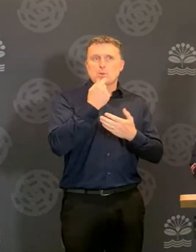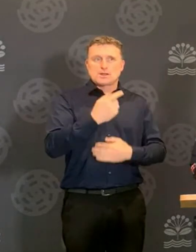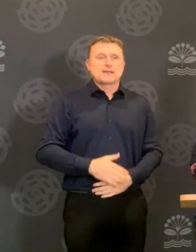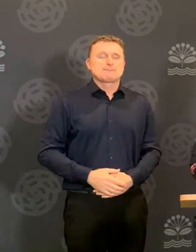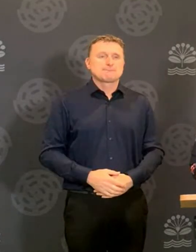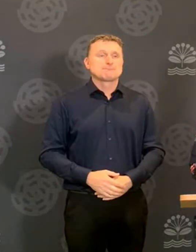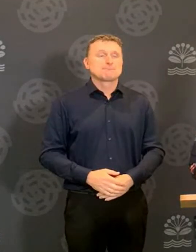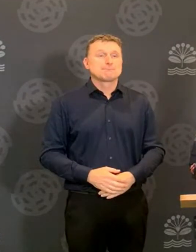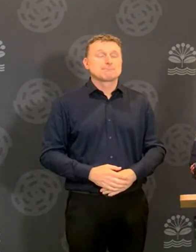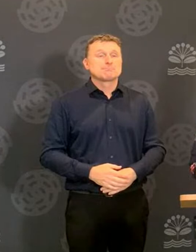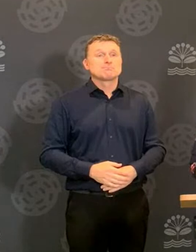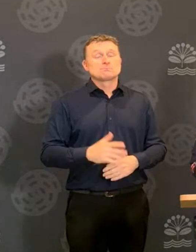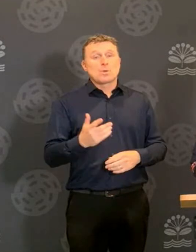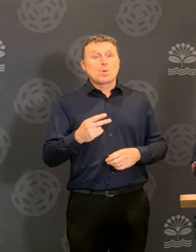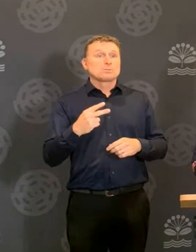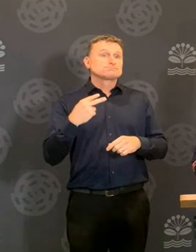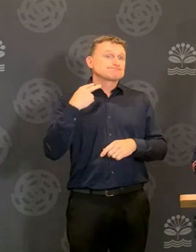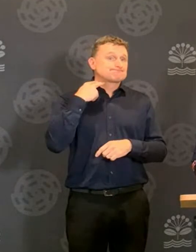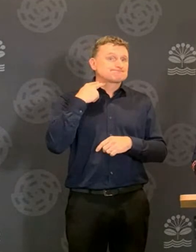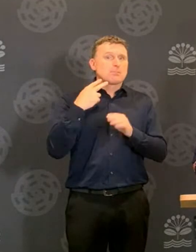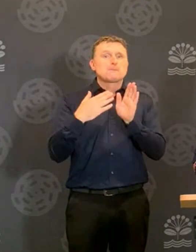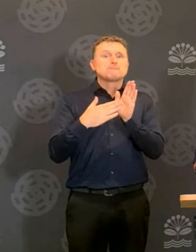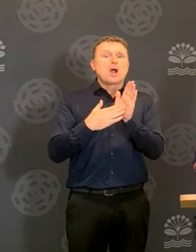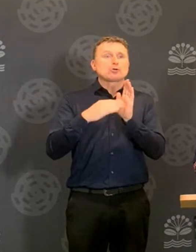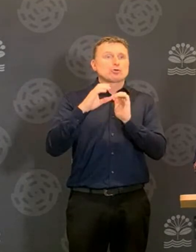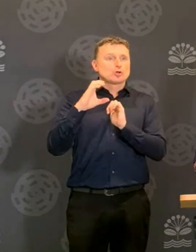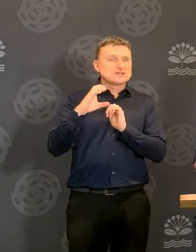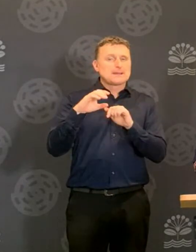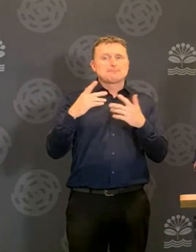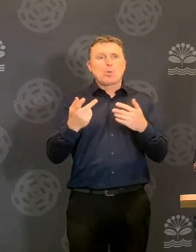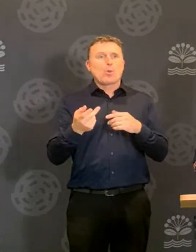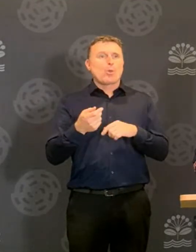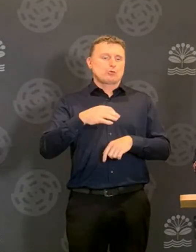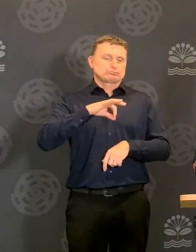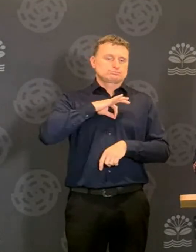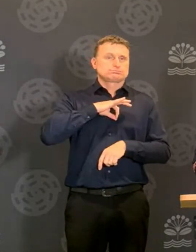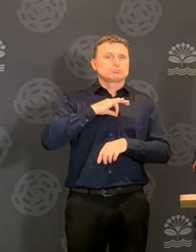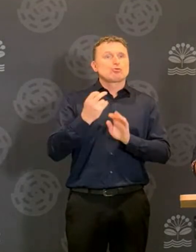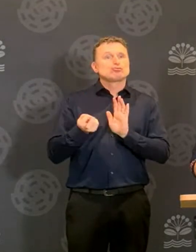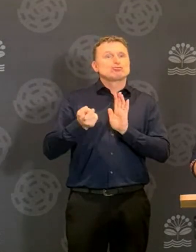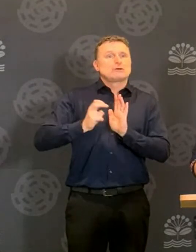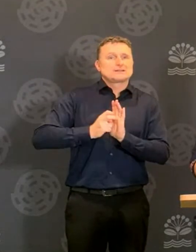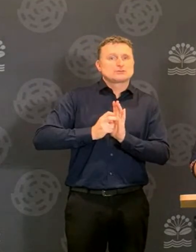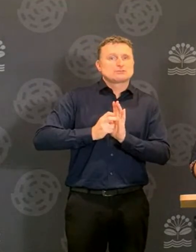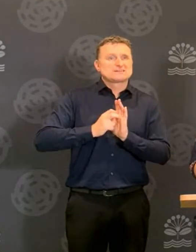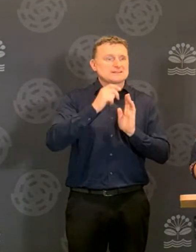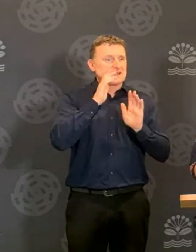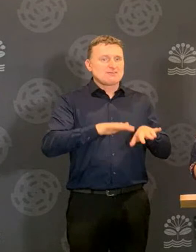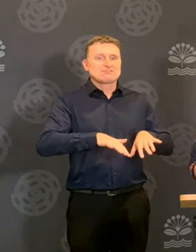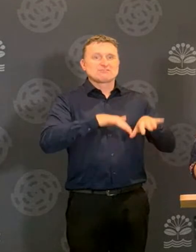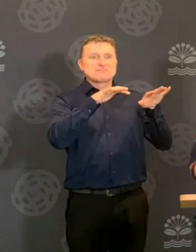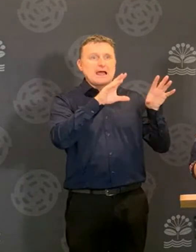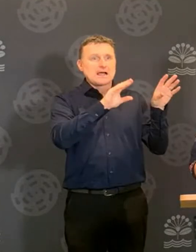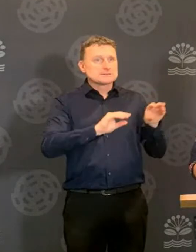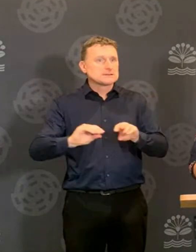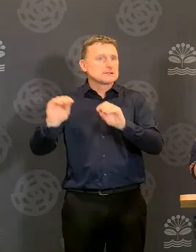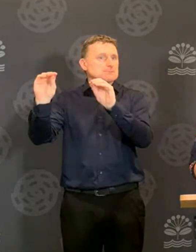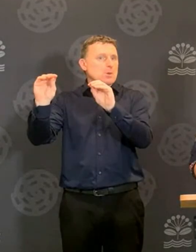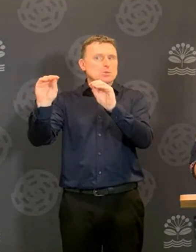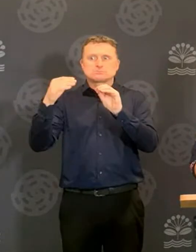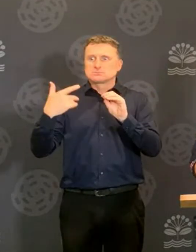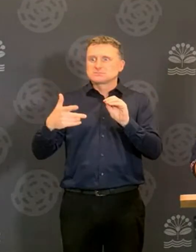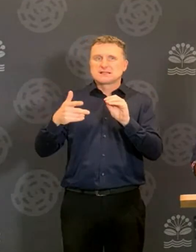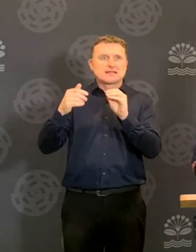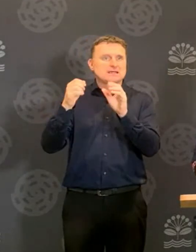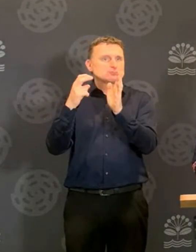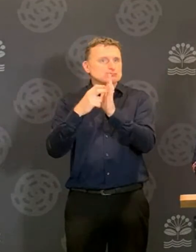We don't want registration and microchipping to be a barrier for people who have been affected by the floods coming into temporary accommodation or